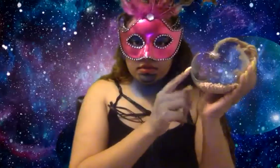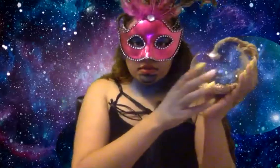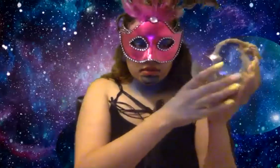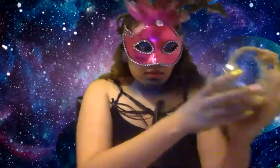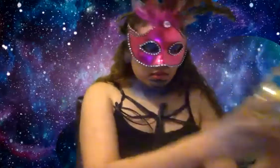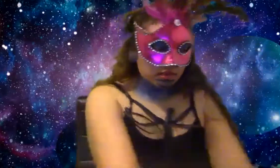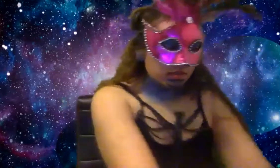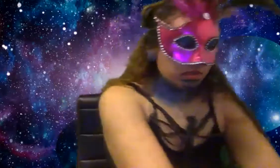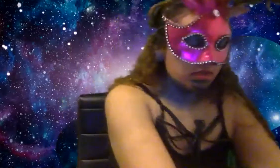My enchanted home.